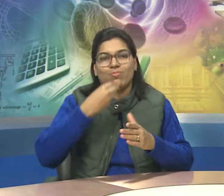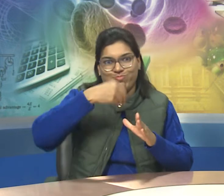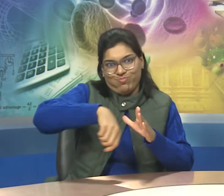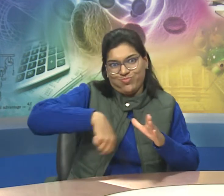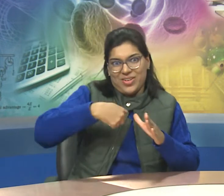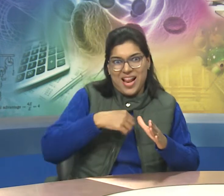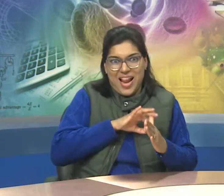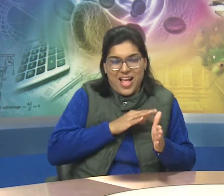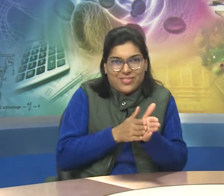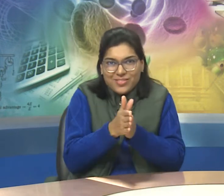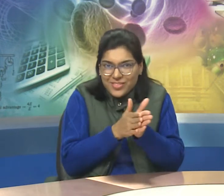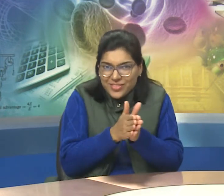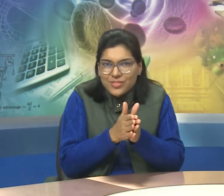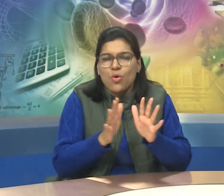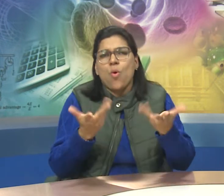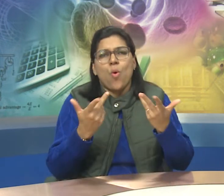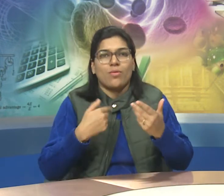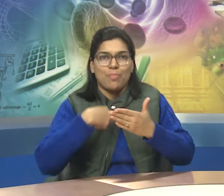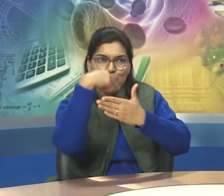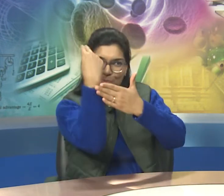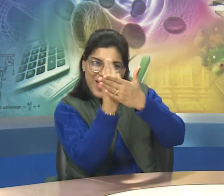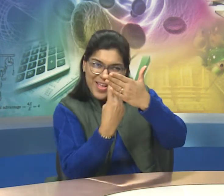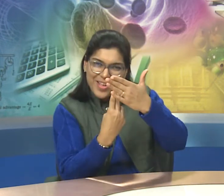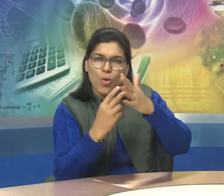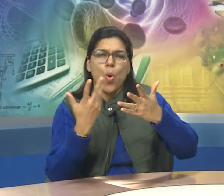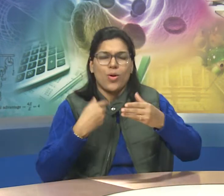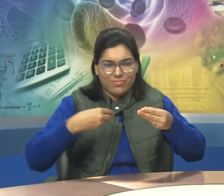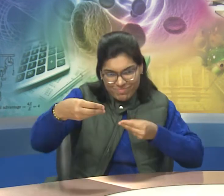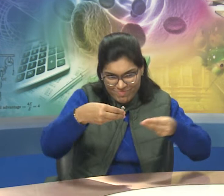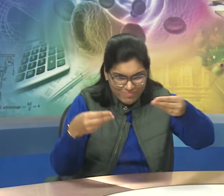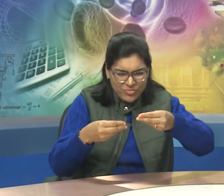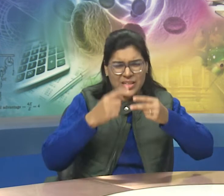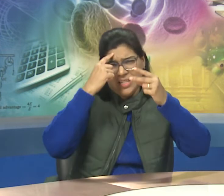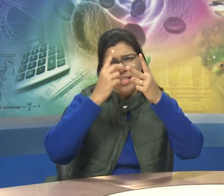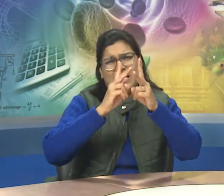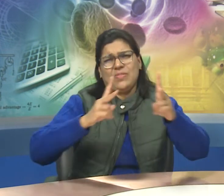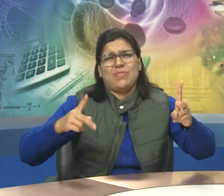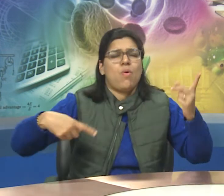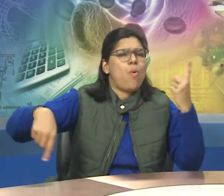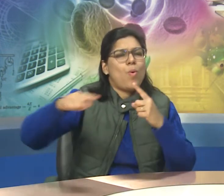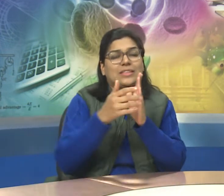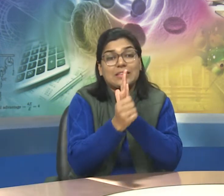hobbies play a very important role in